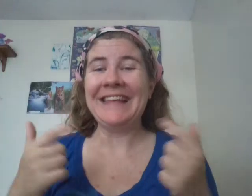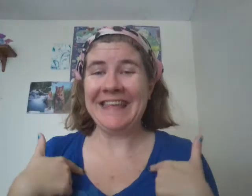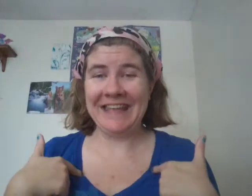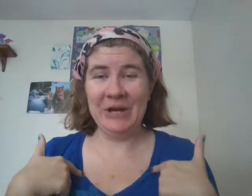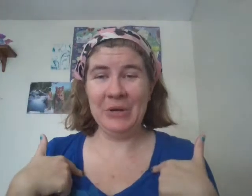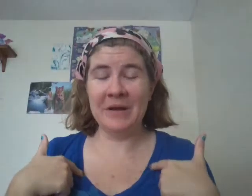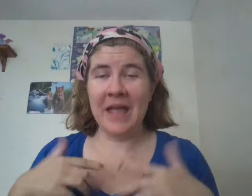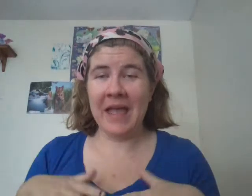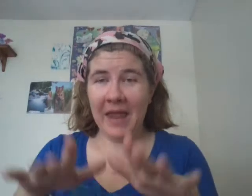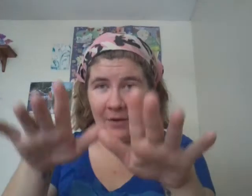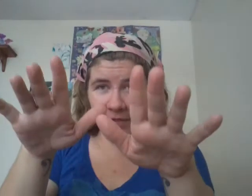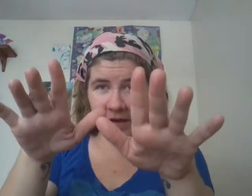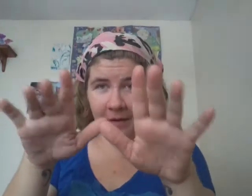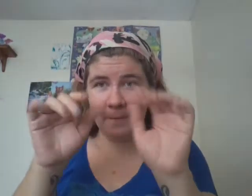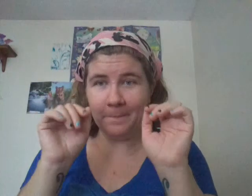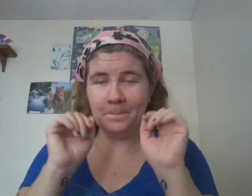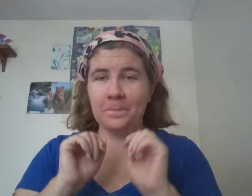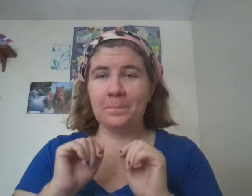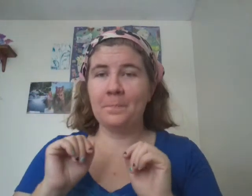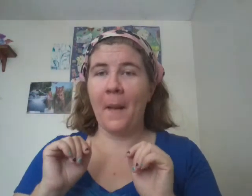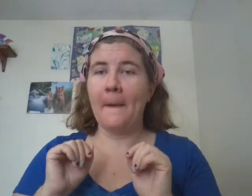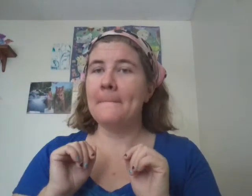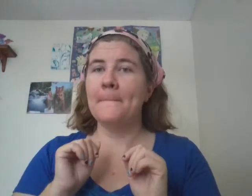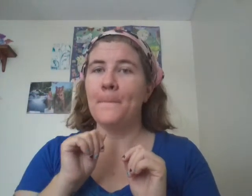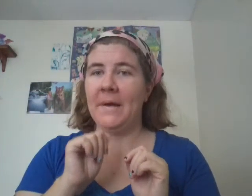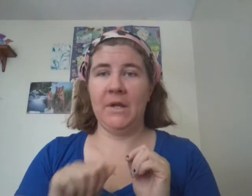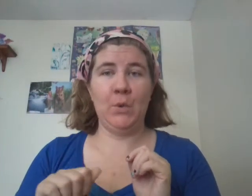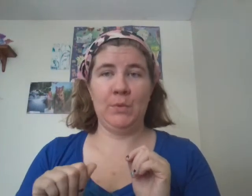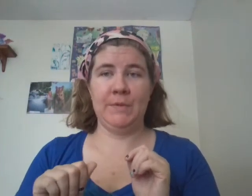In here and out there. I don't.